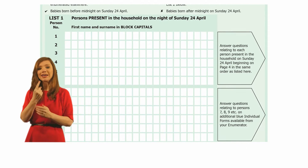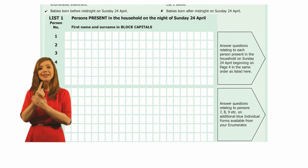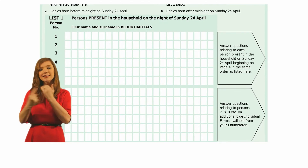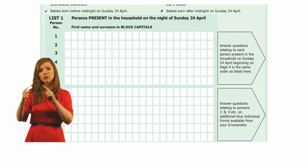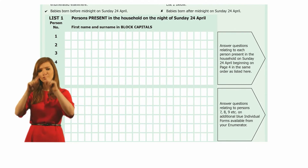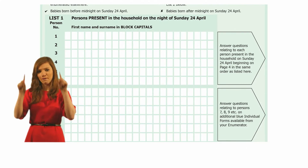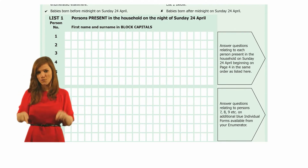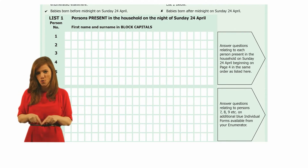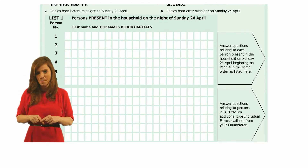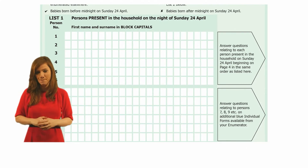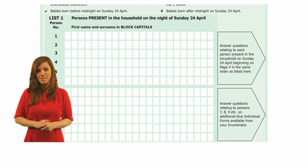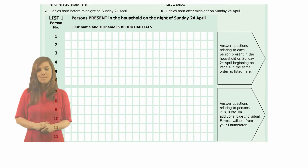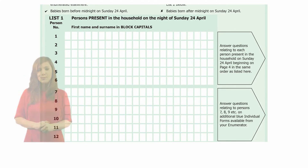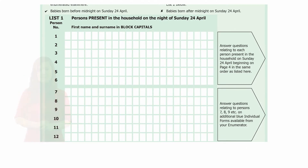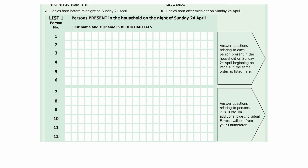person.